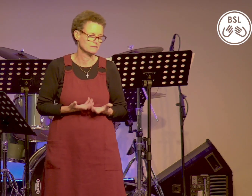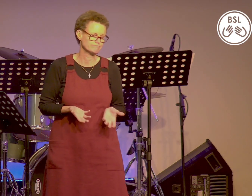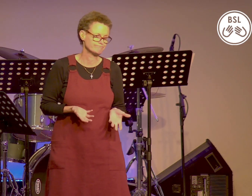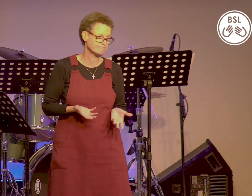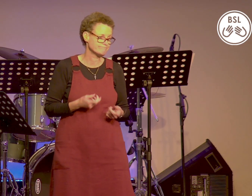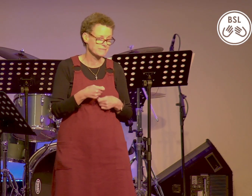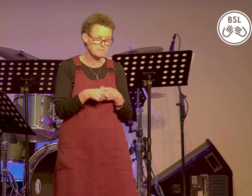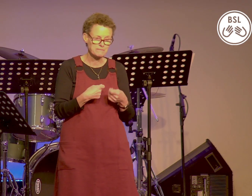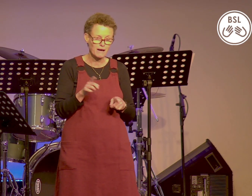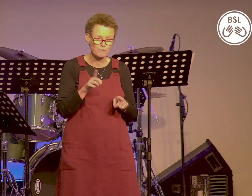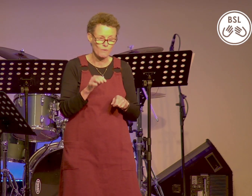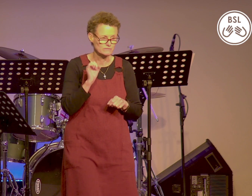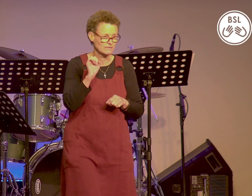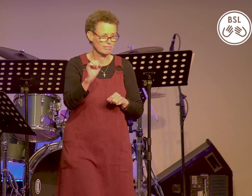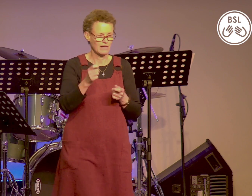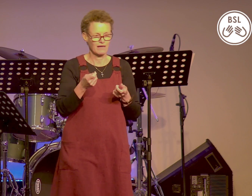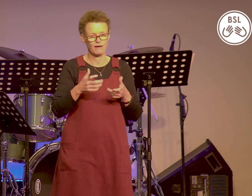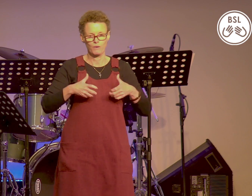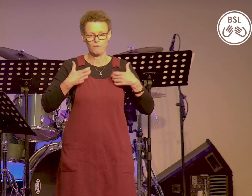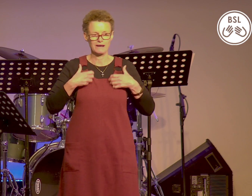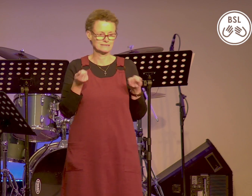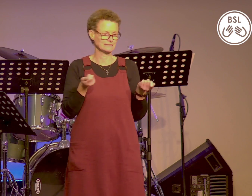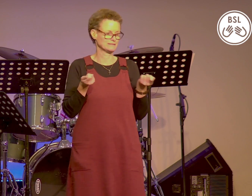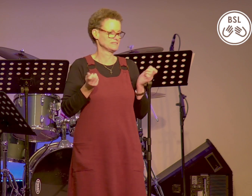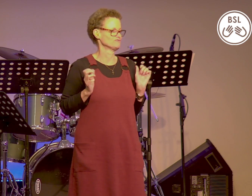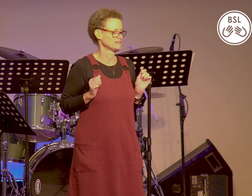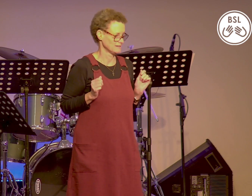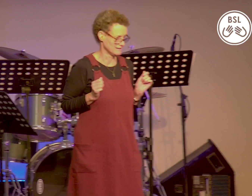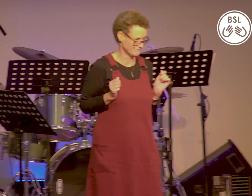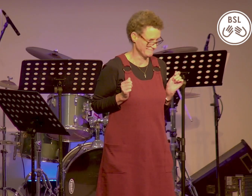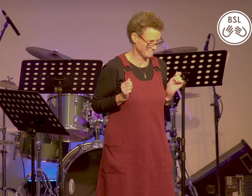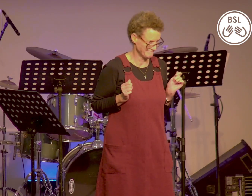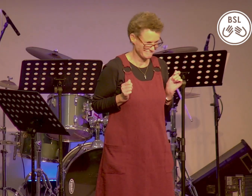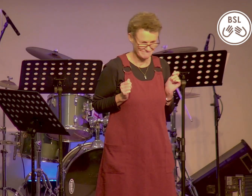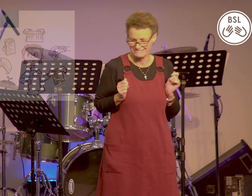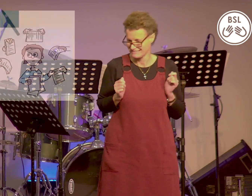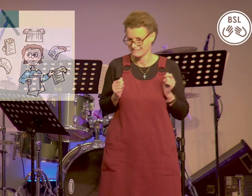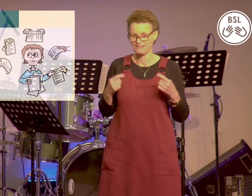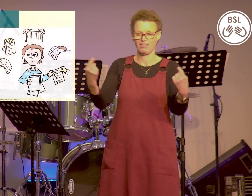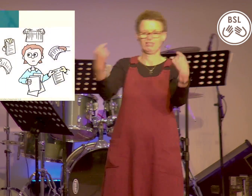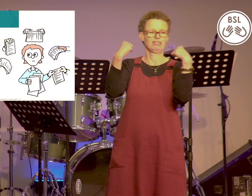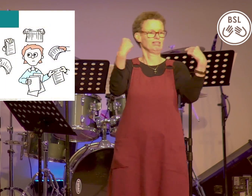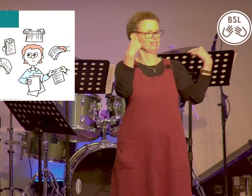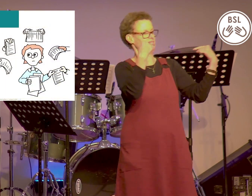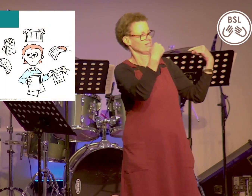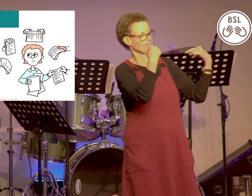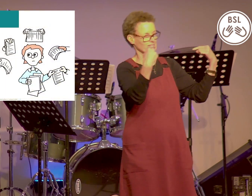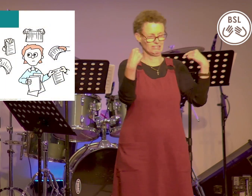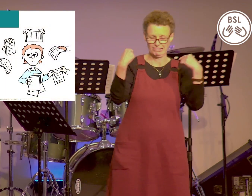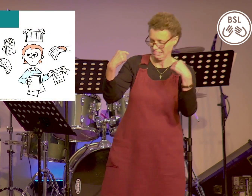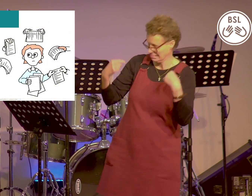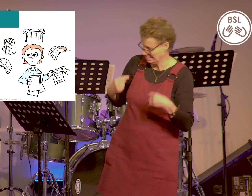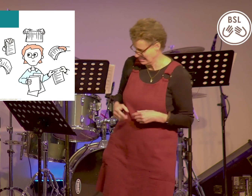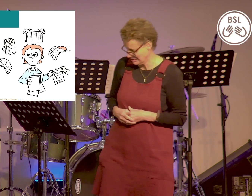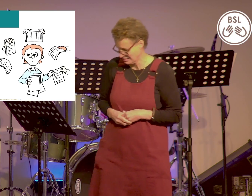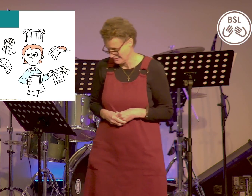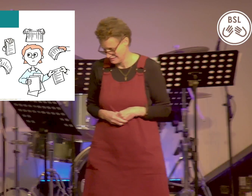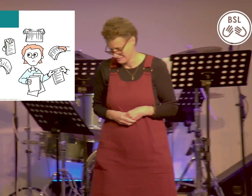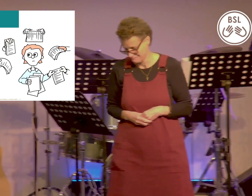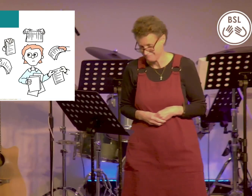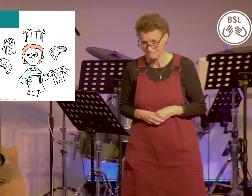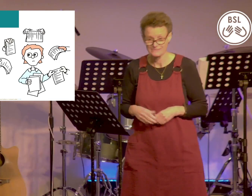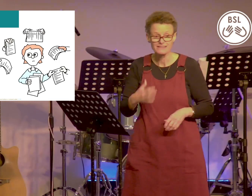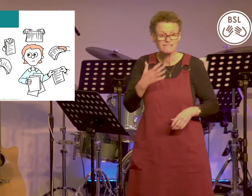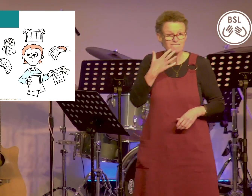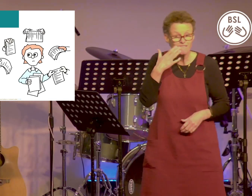Poor Moses. He became the complaints administrator. Oh, poor Moses. Everyone